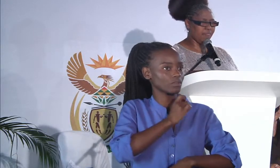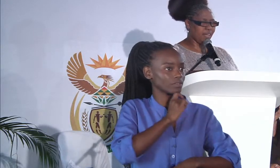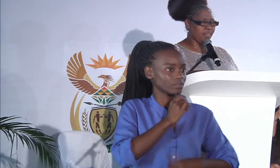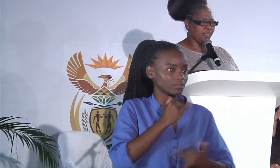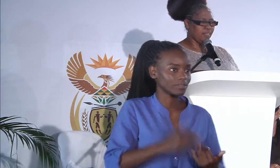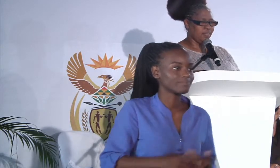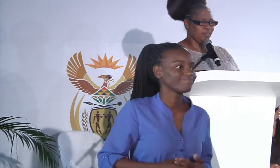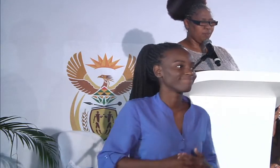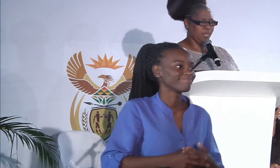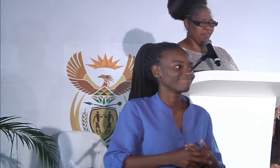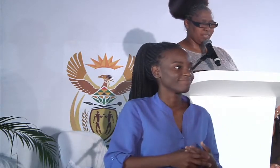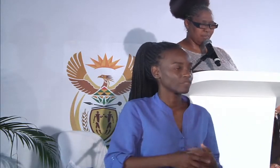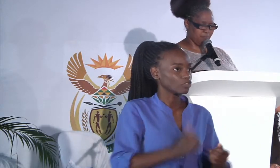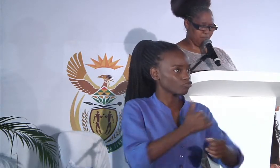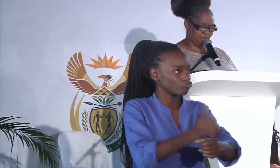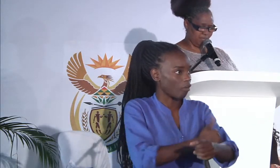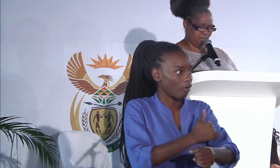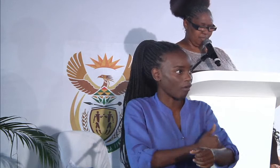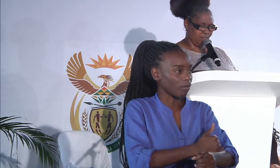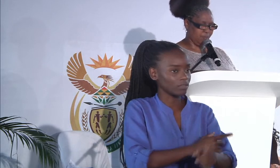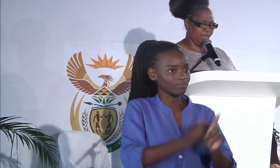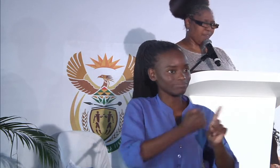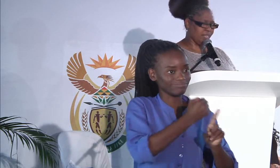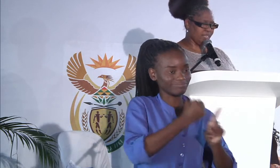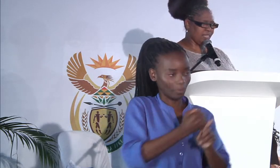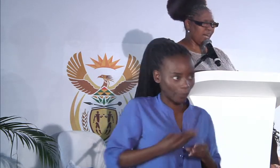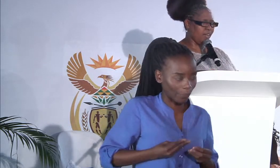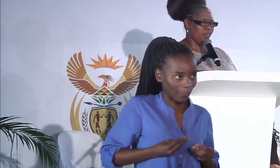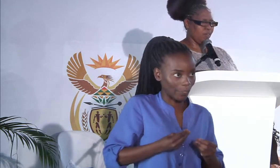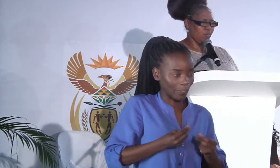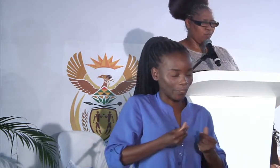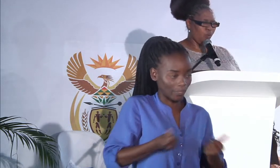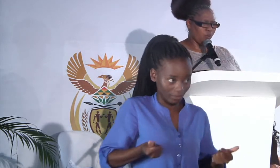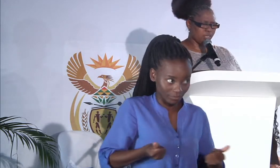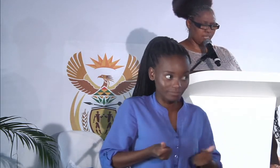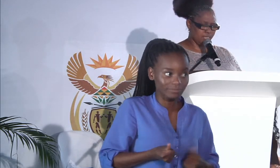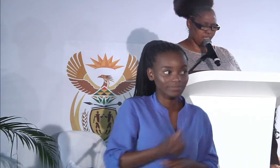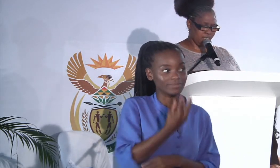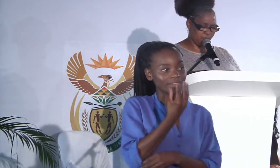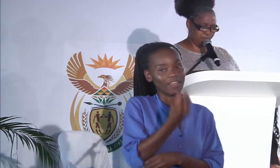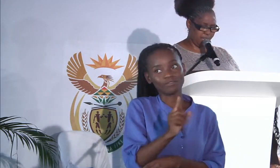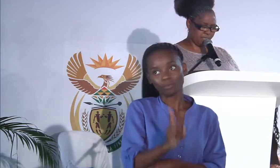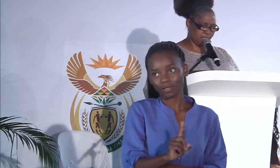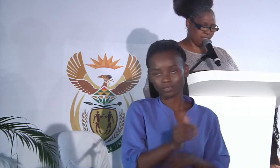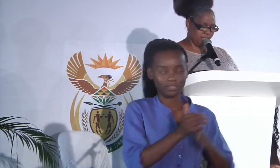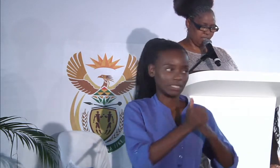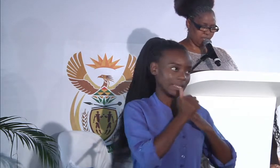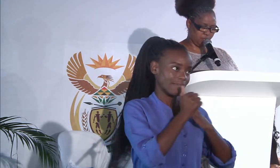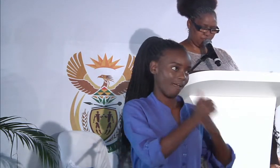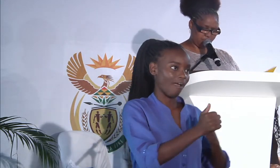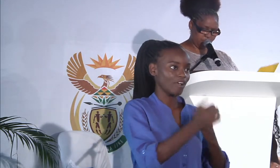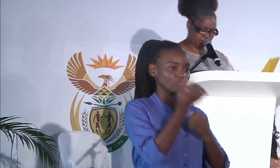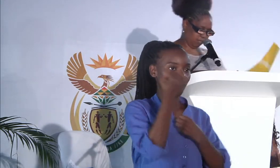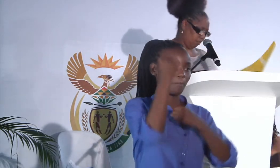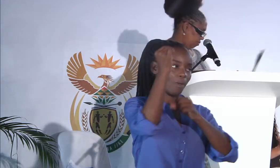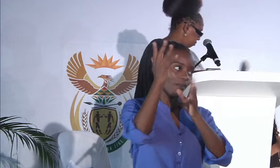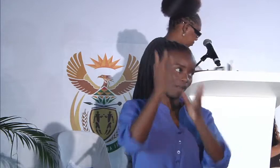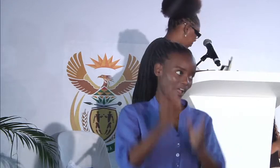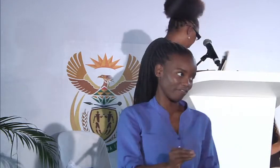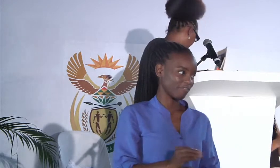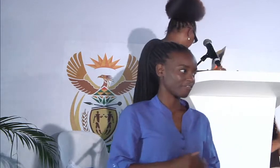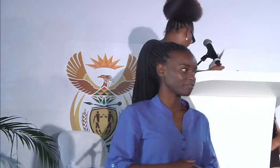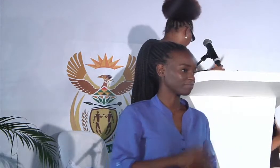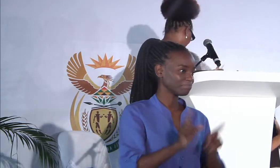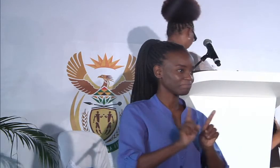whatever, we have a champion, we have a leader who walks the journey with us. Thank you very much.